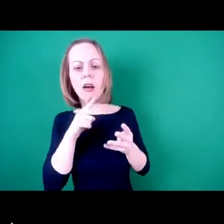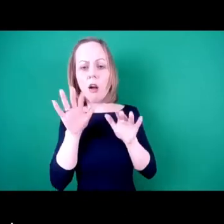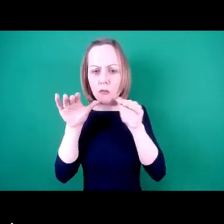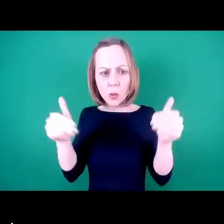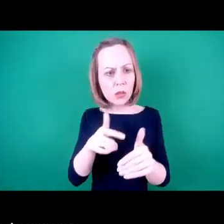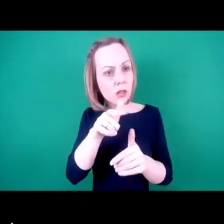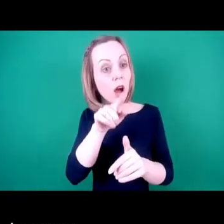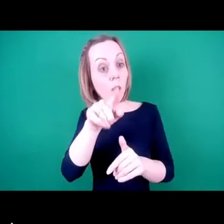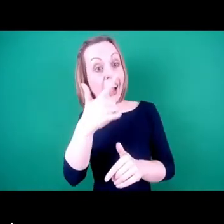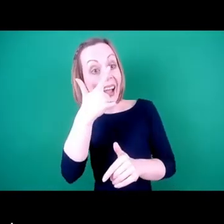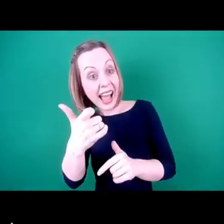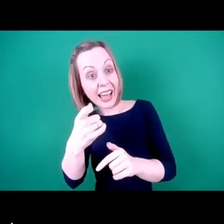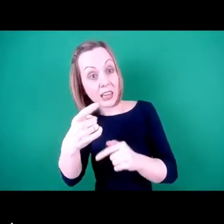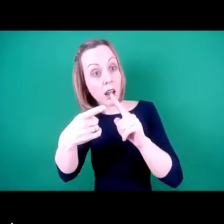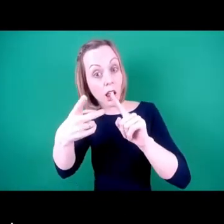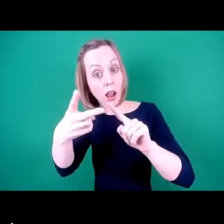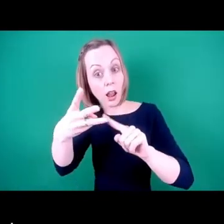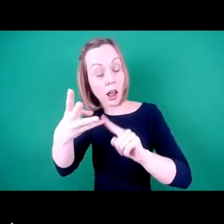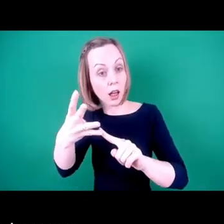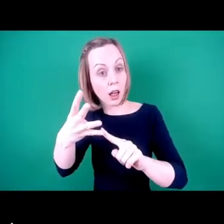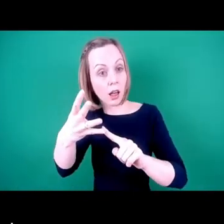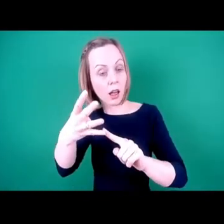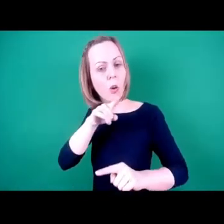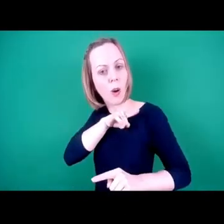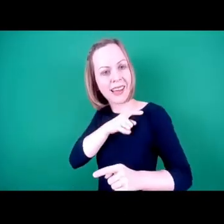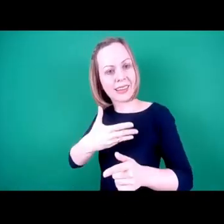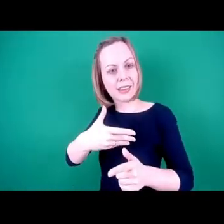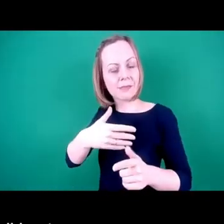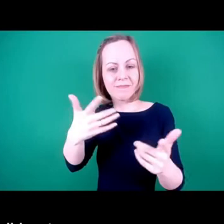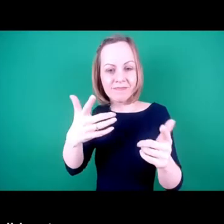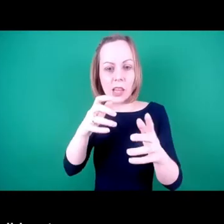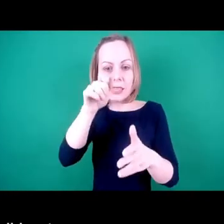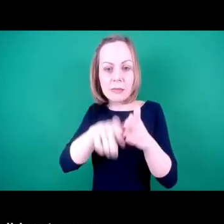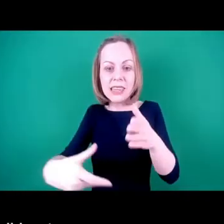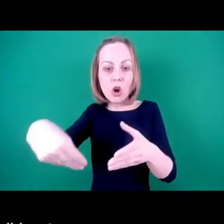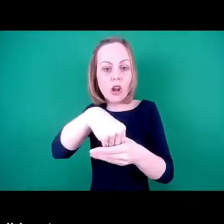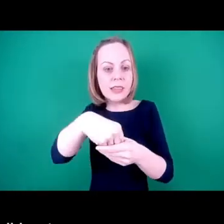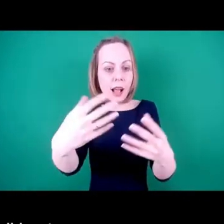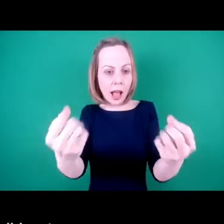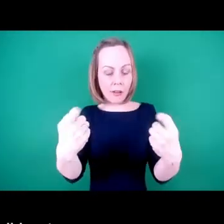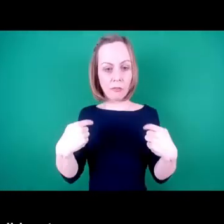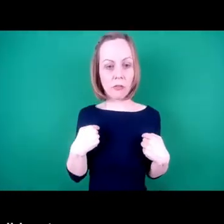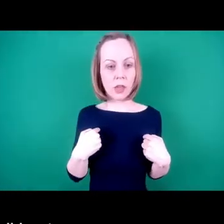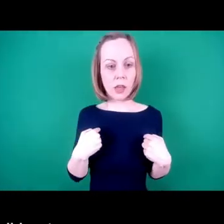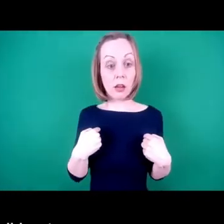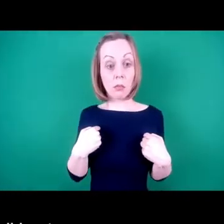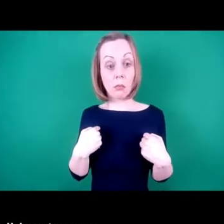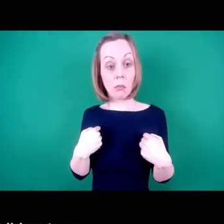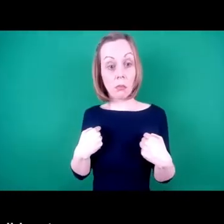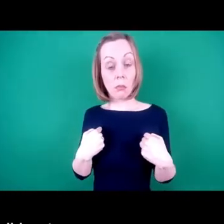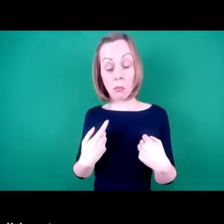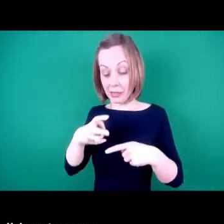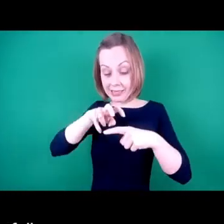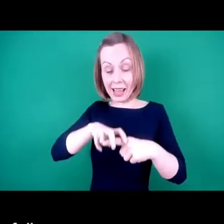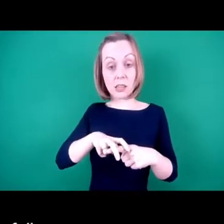they can because disability has context. I'm sitting here talking to you now and I'm not at all